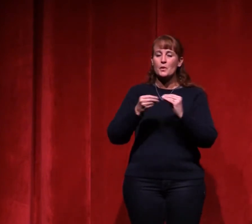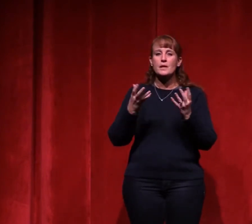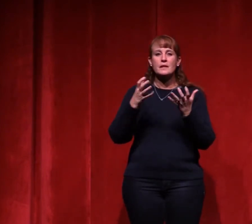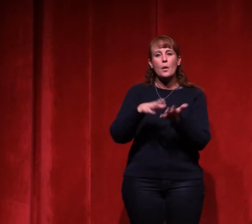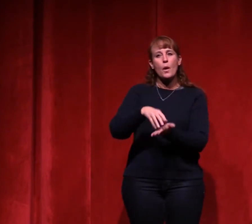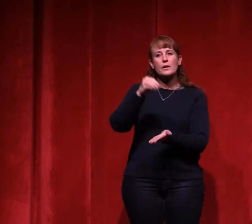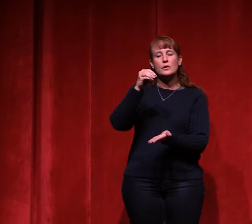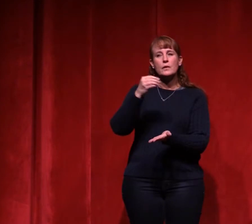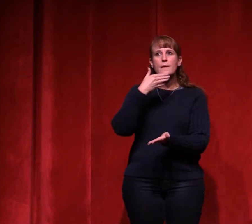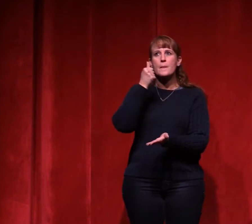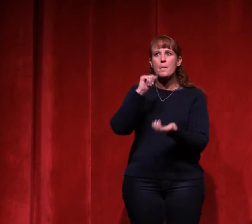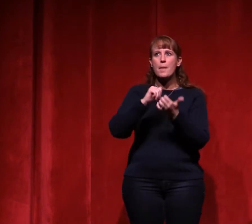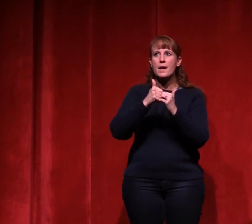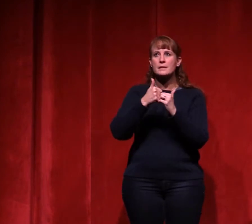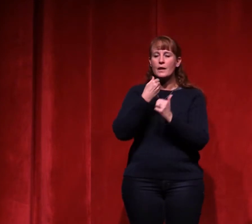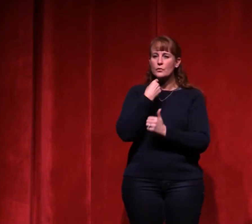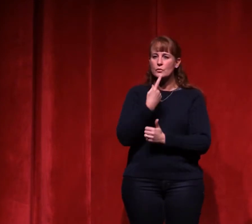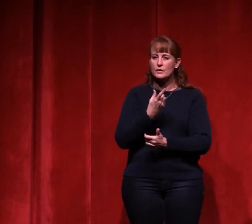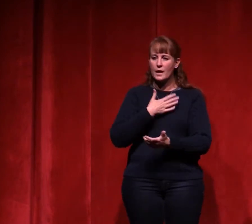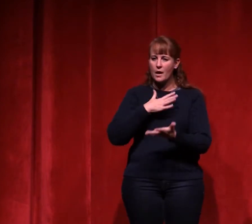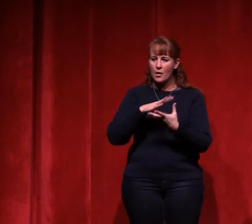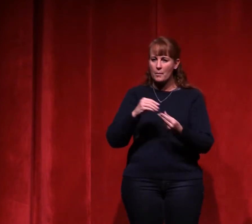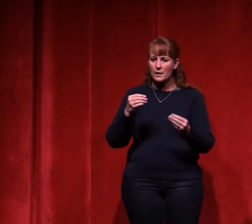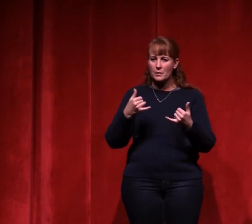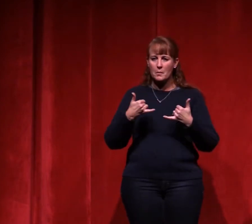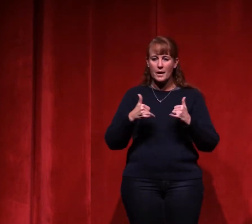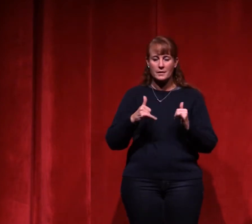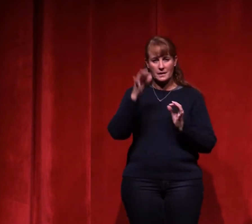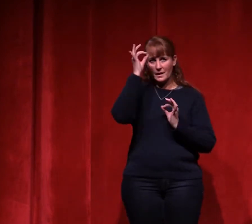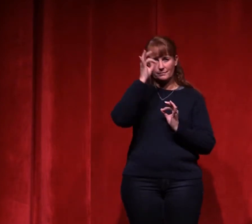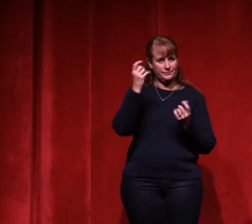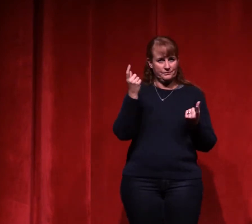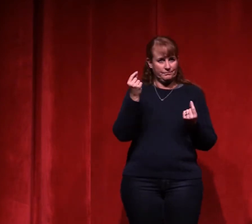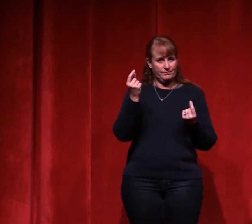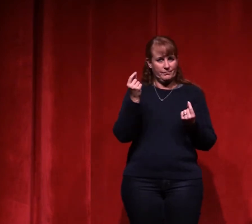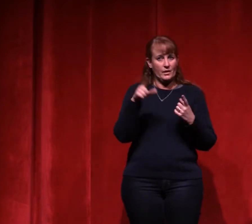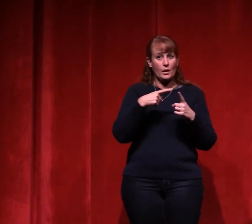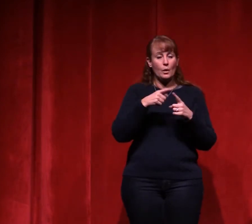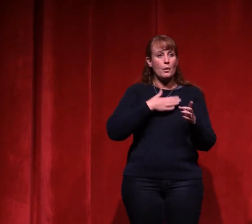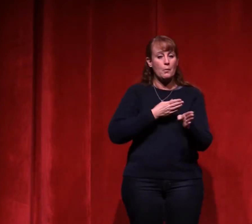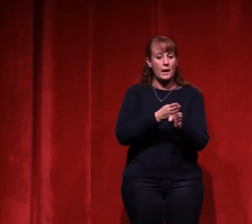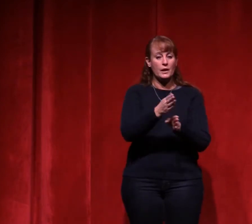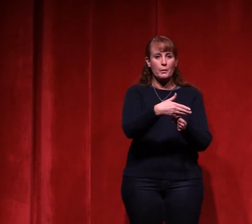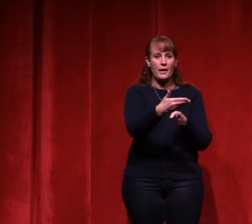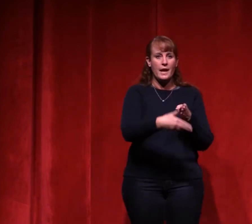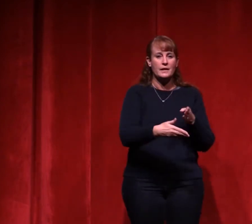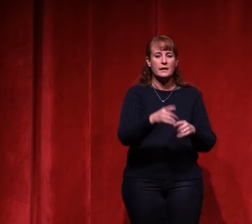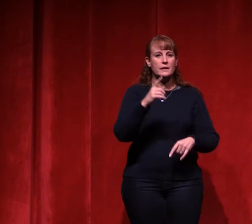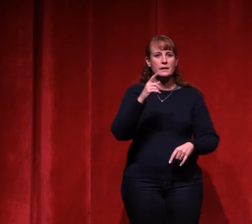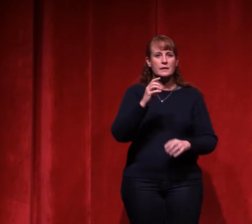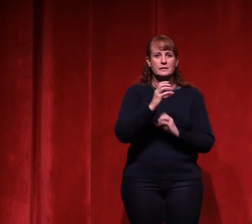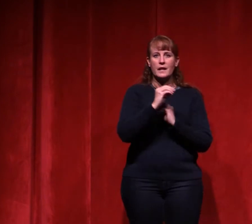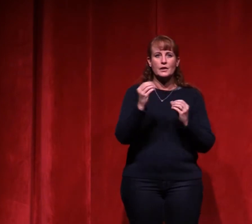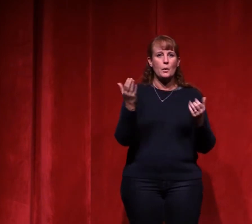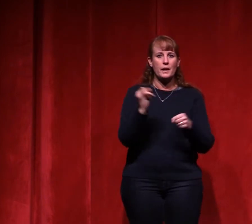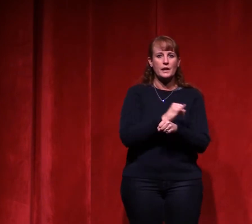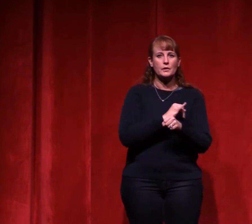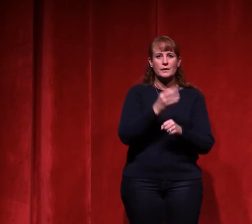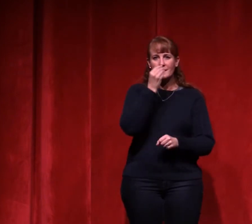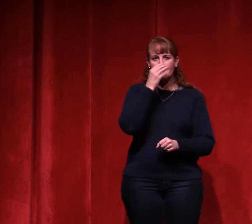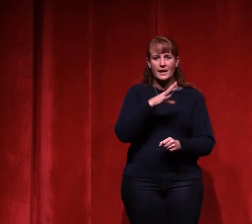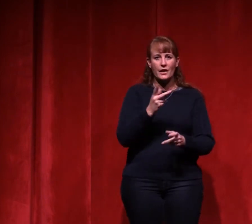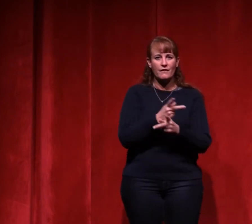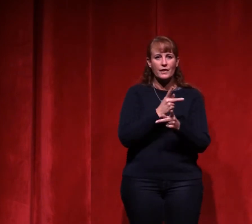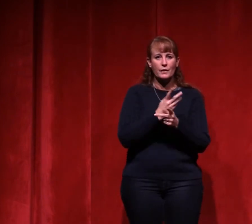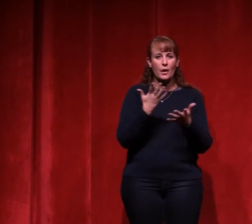to learn the best way to tell them. But I still didn't know what I was going to do once my career ended. I mean, it's not like anyone in the industry cares to help you